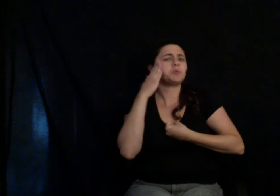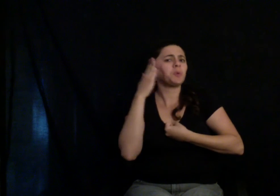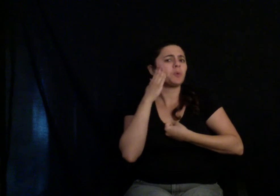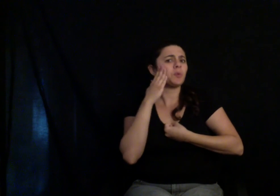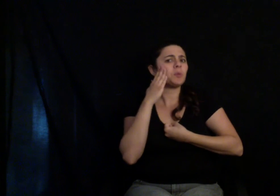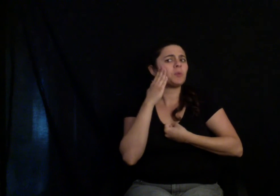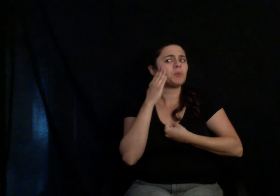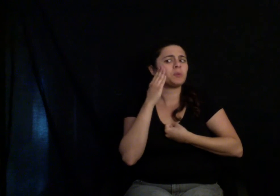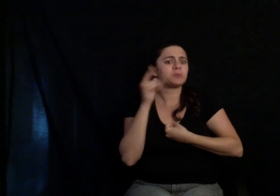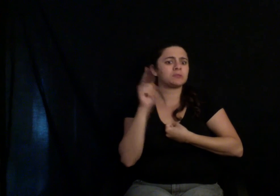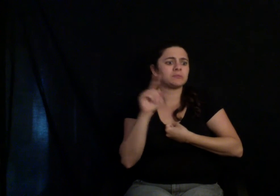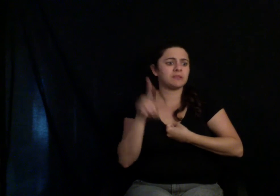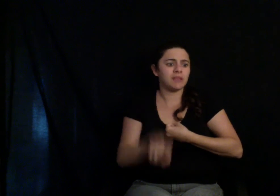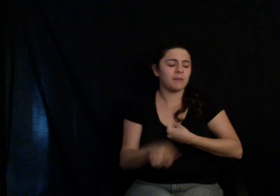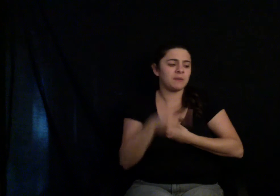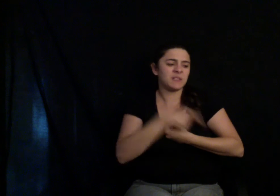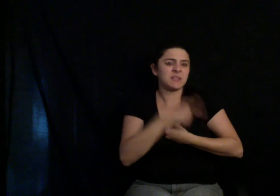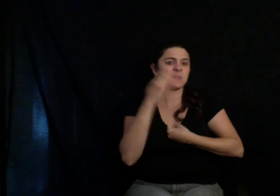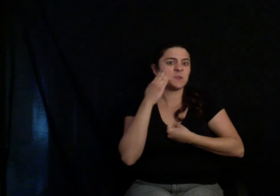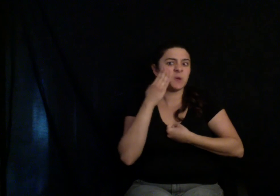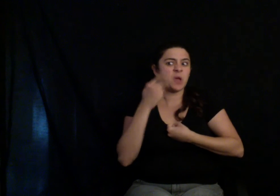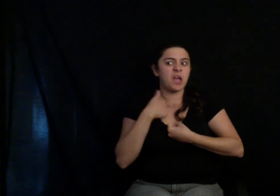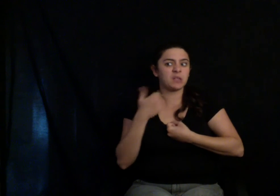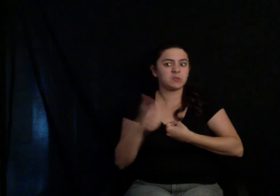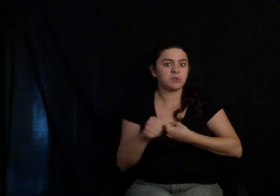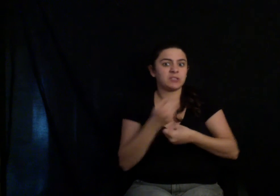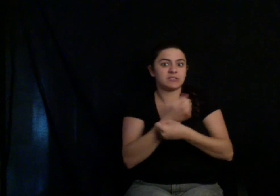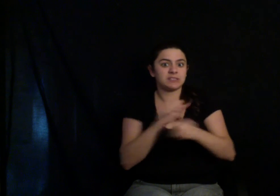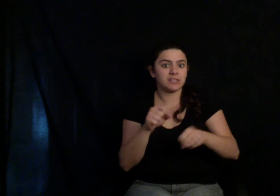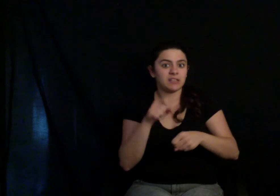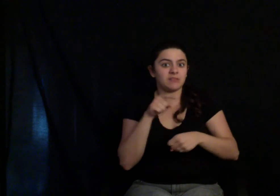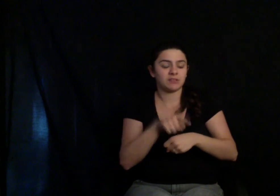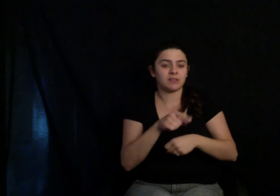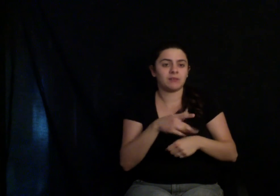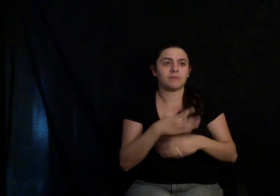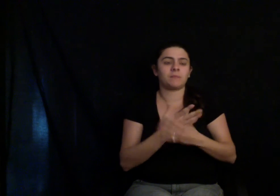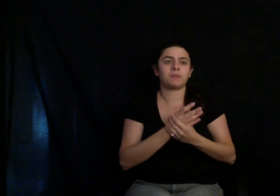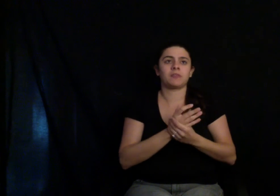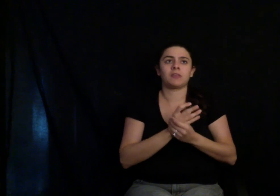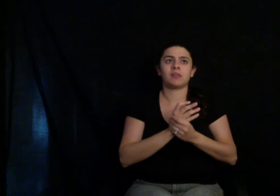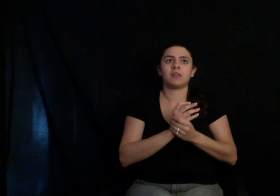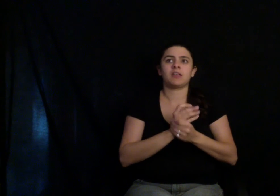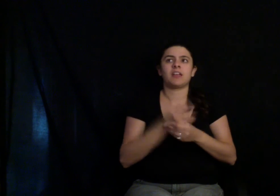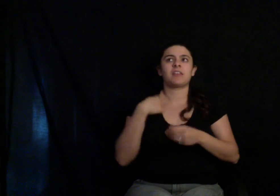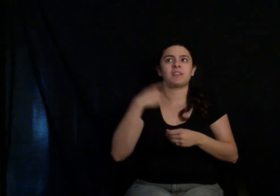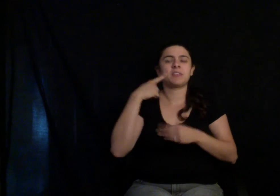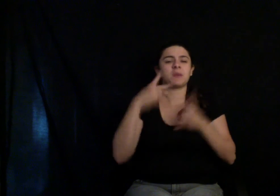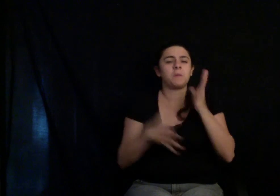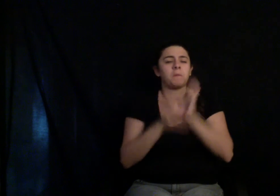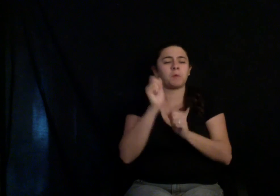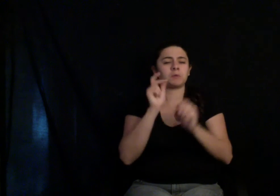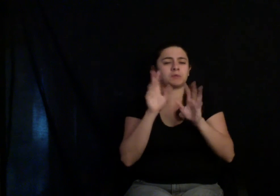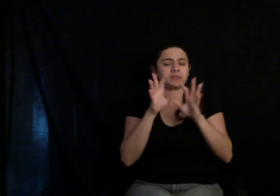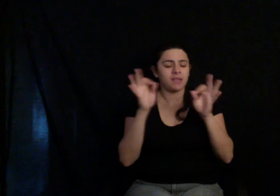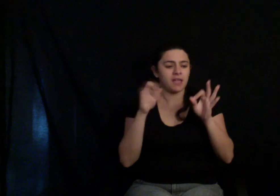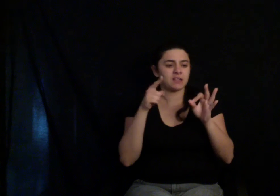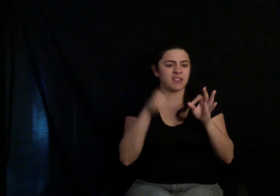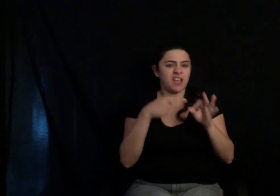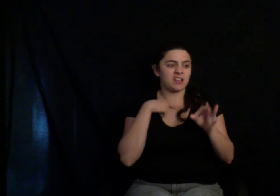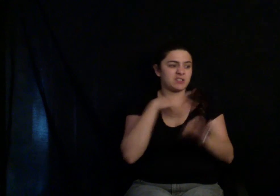me. Like I would imagine most cats, if you grab him like that, would probably like claw at you or something or try to get out. But I feel like my cat knew